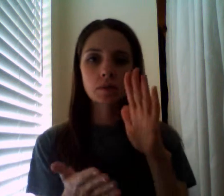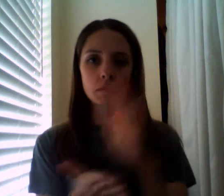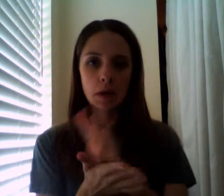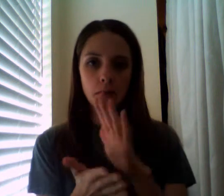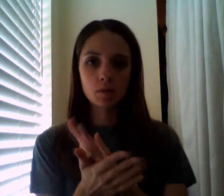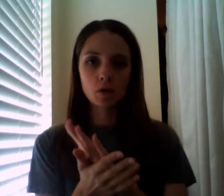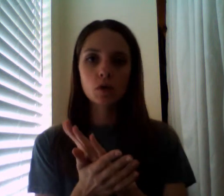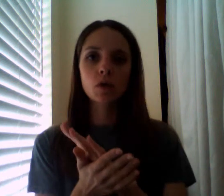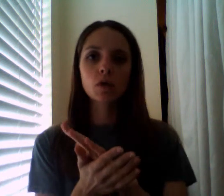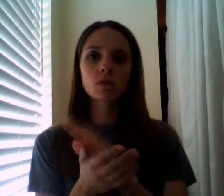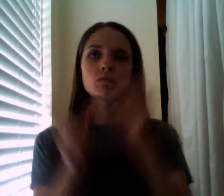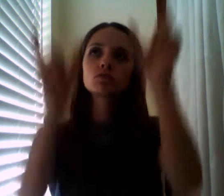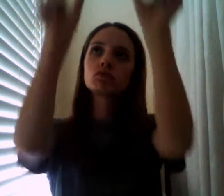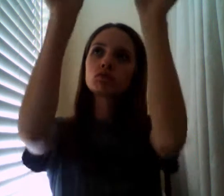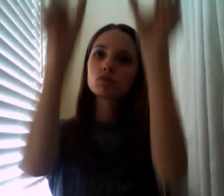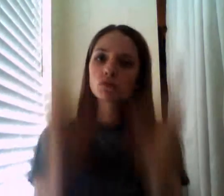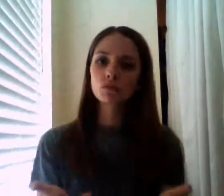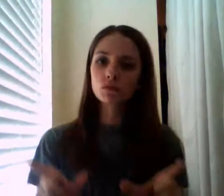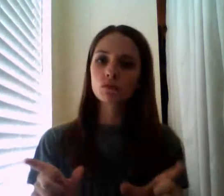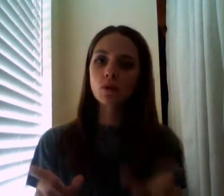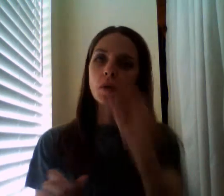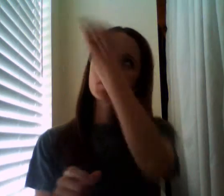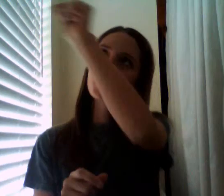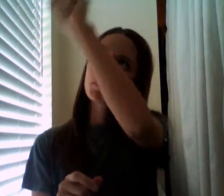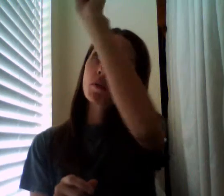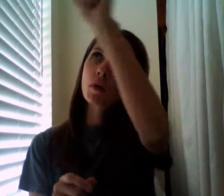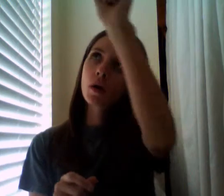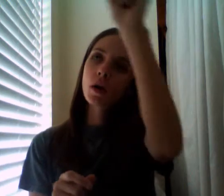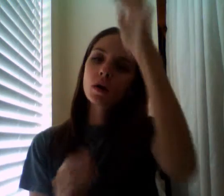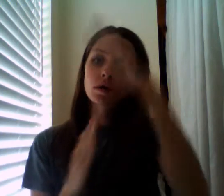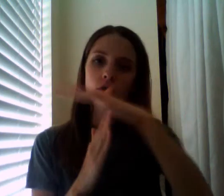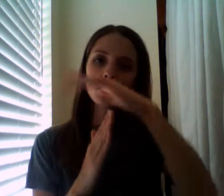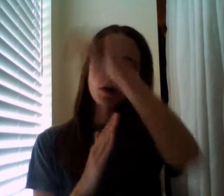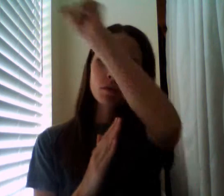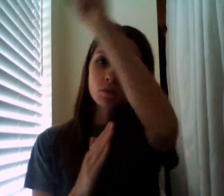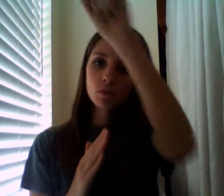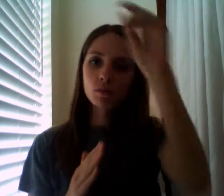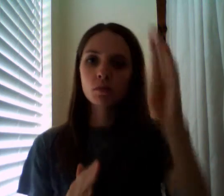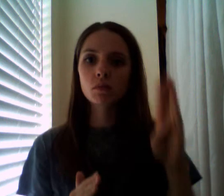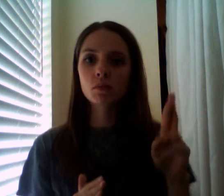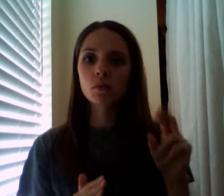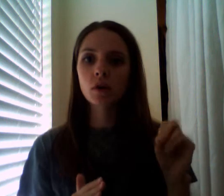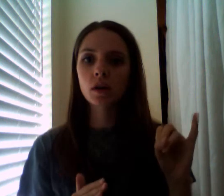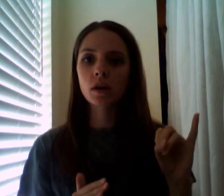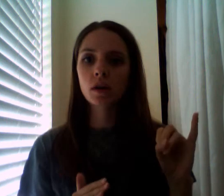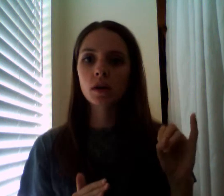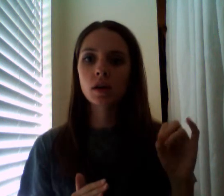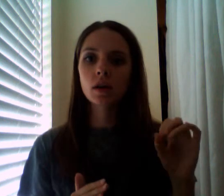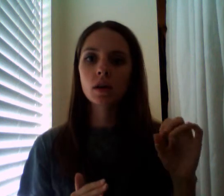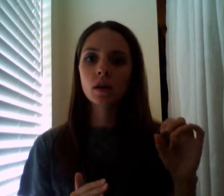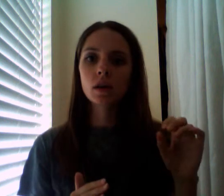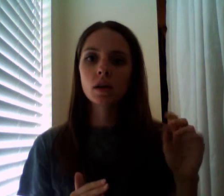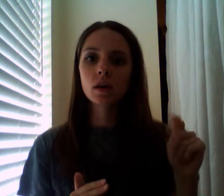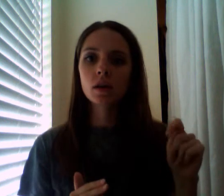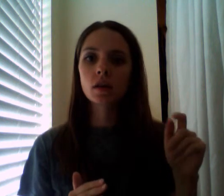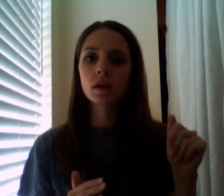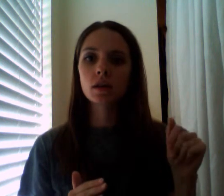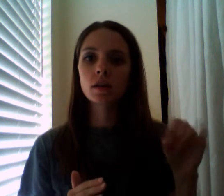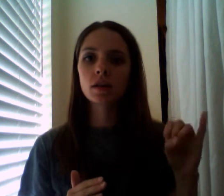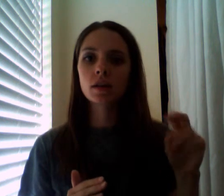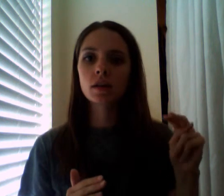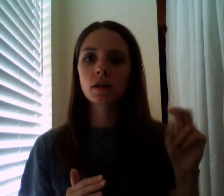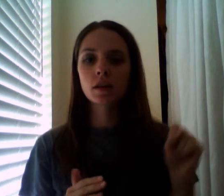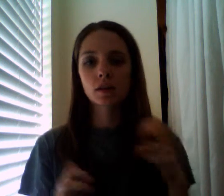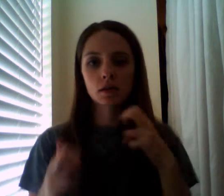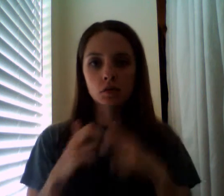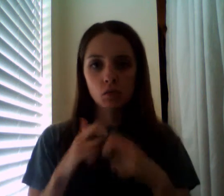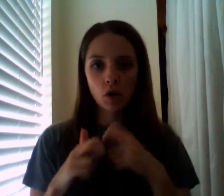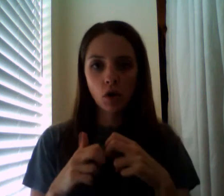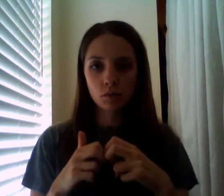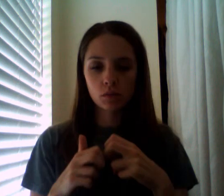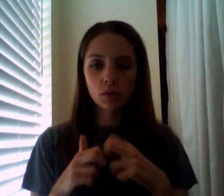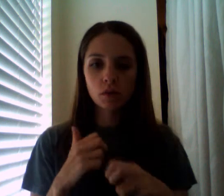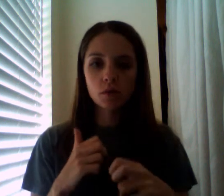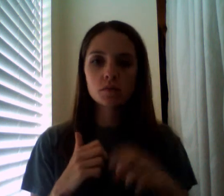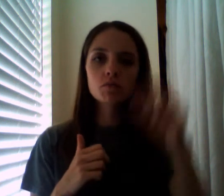and